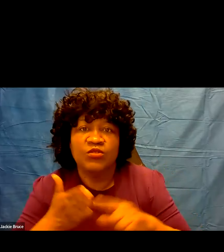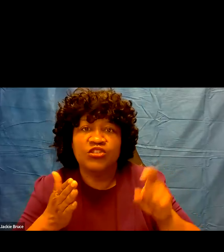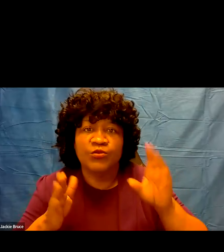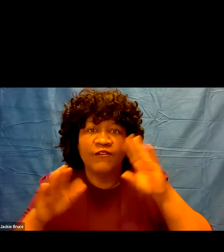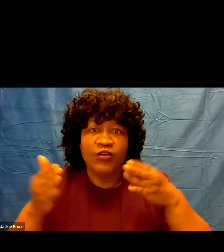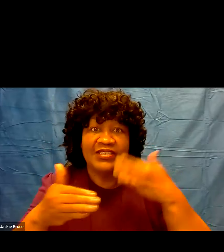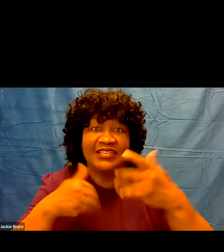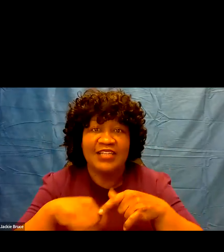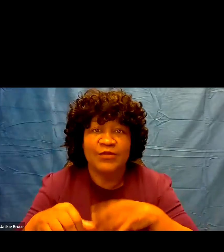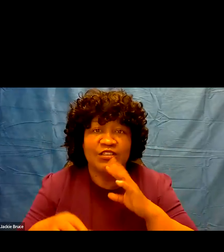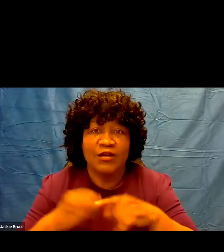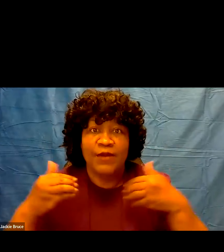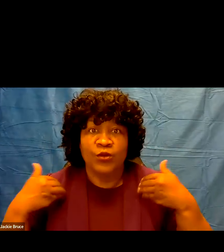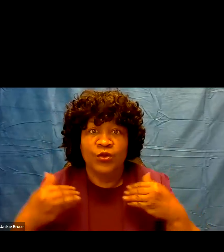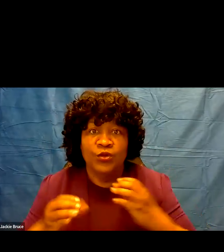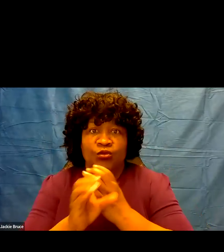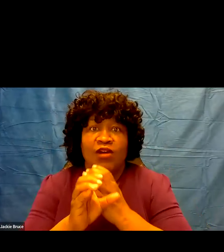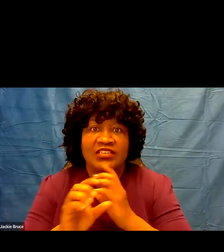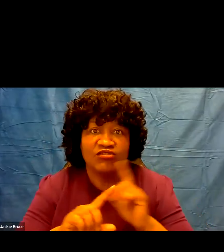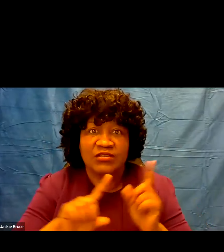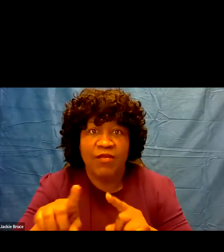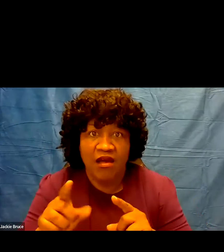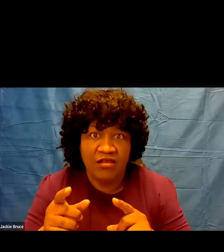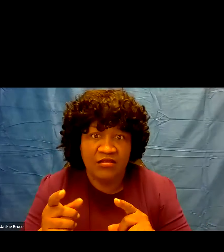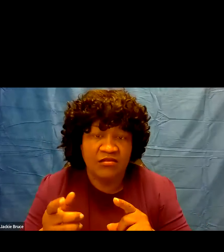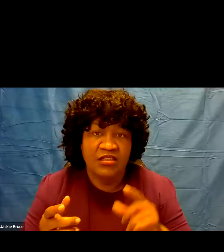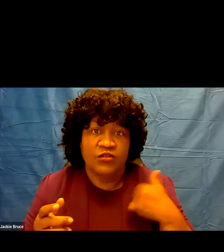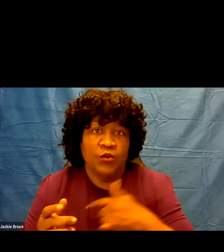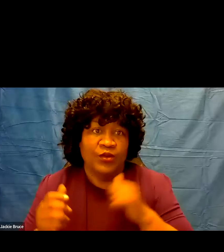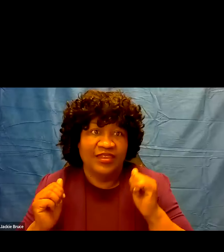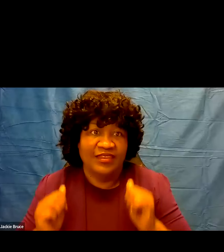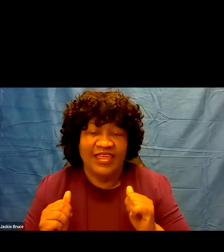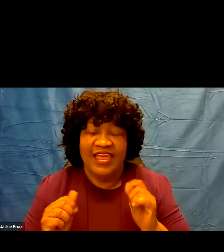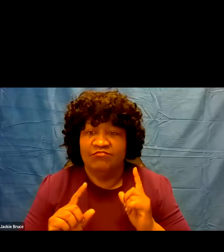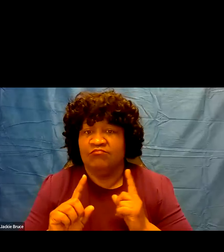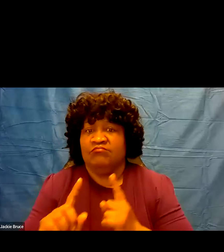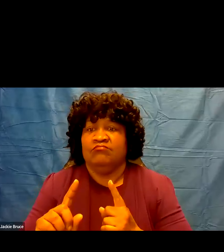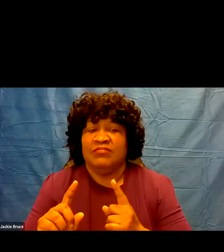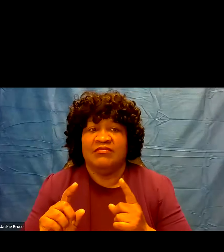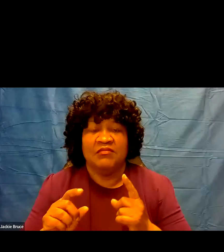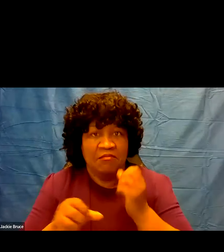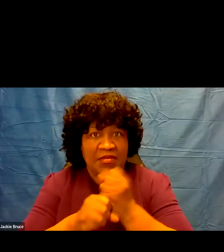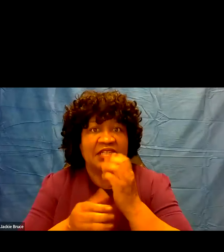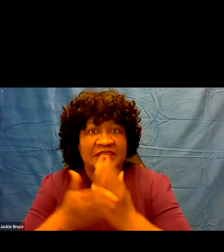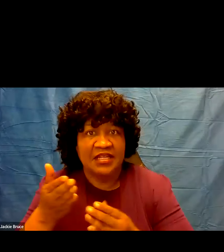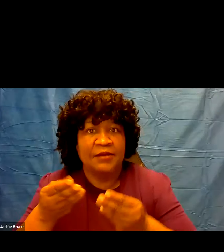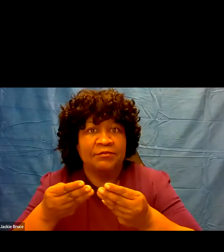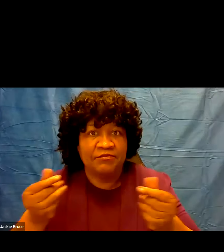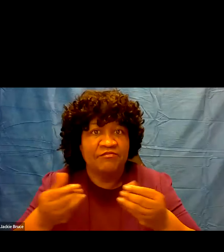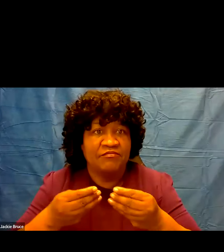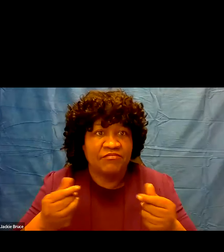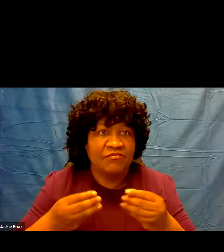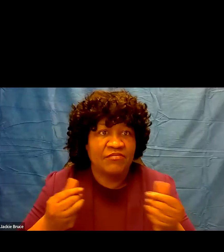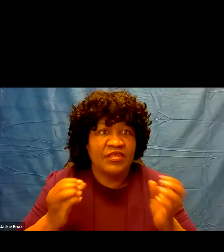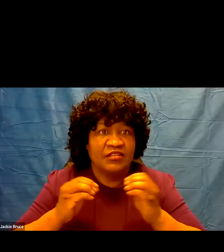next time we talk about youth crisis response, so that we can get to a point where we're making some,